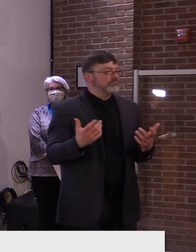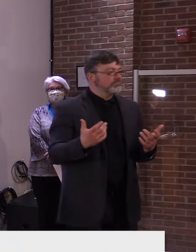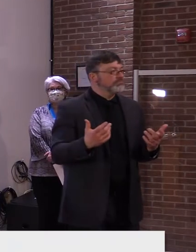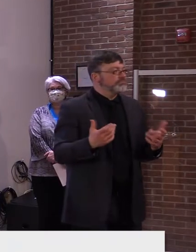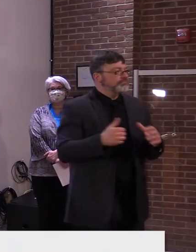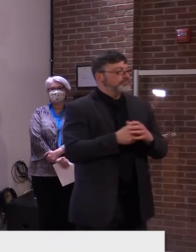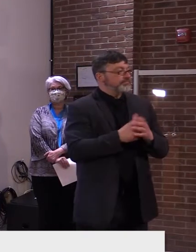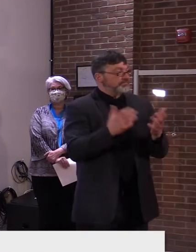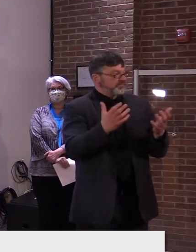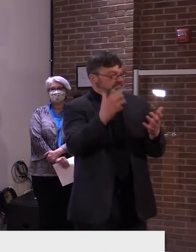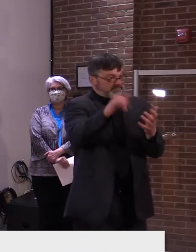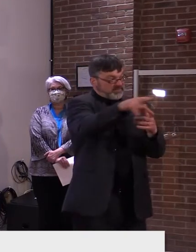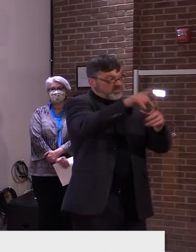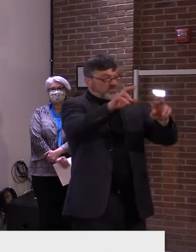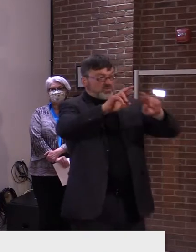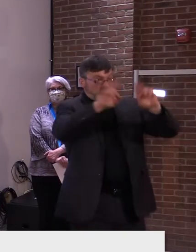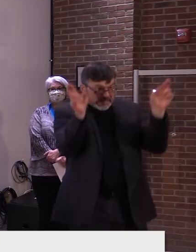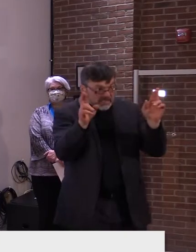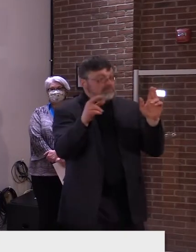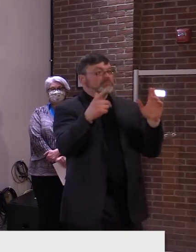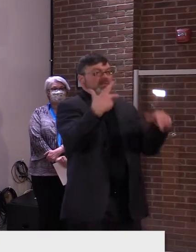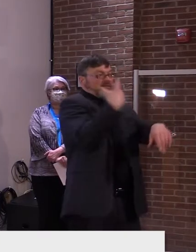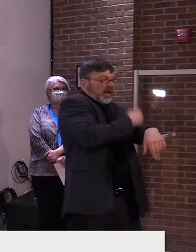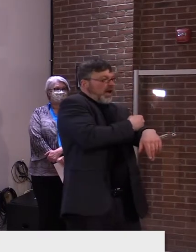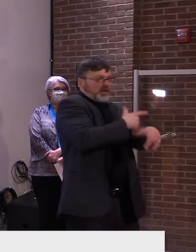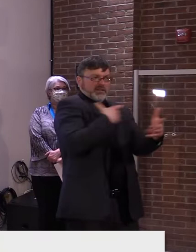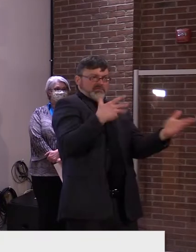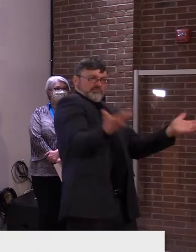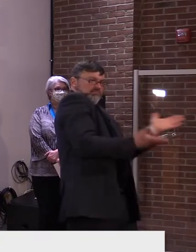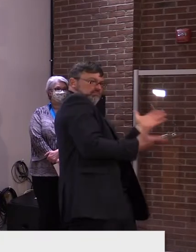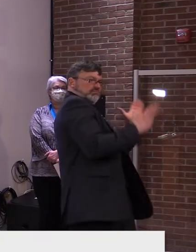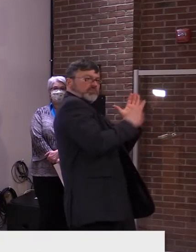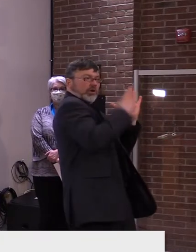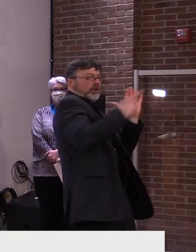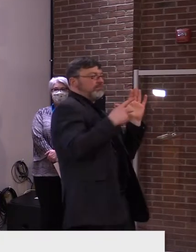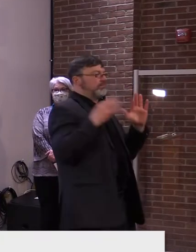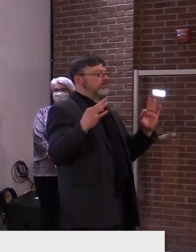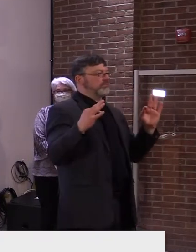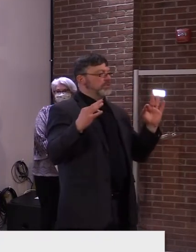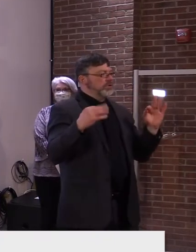to be vaccinated. So I look forward to a positive result.